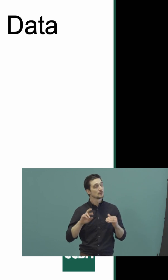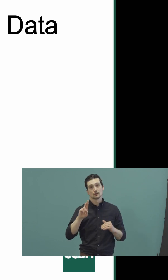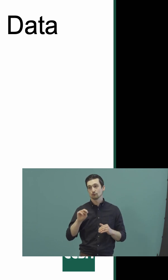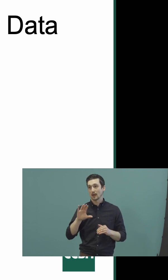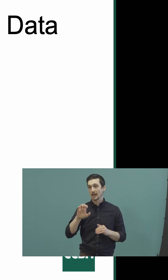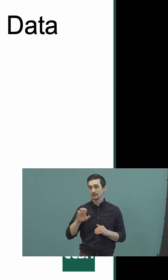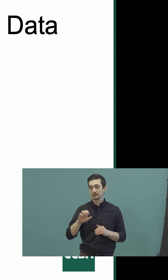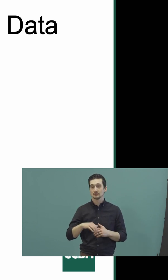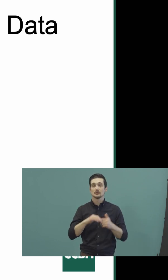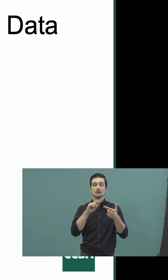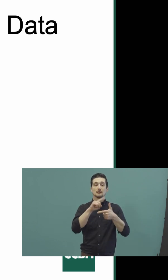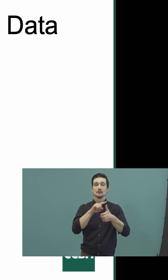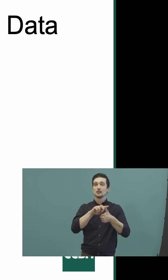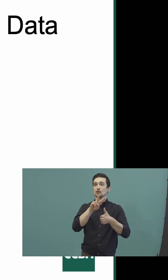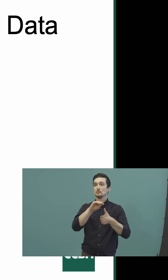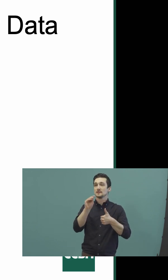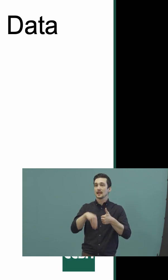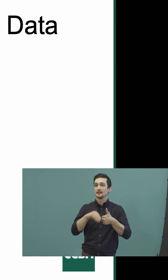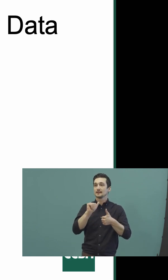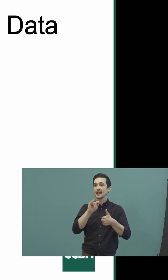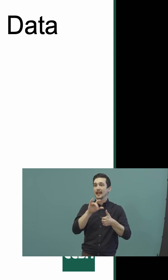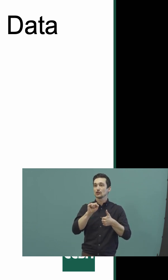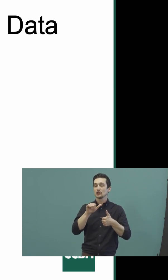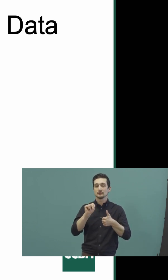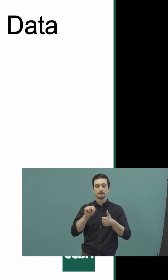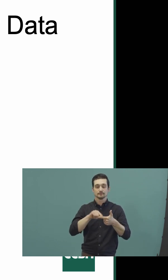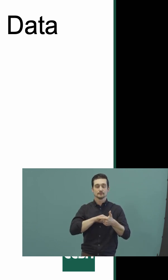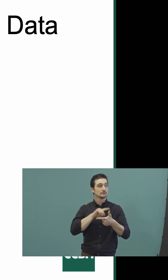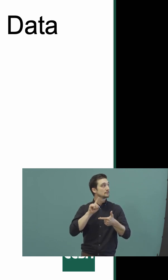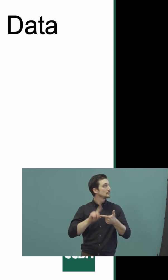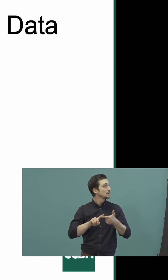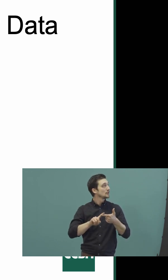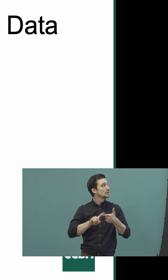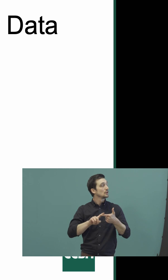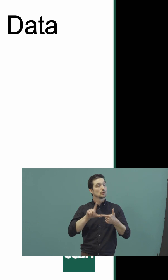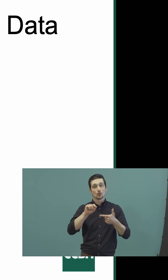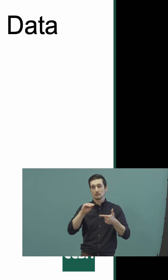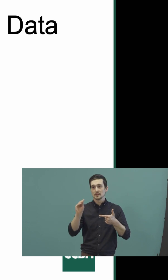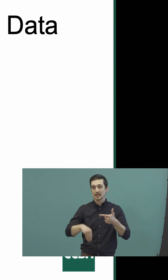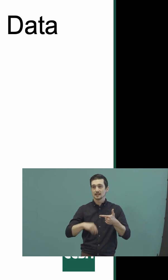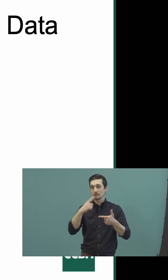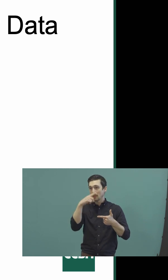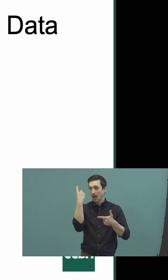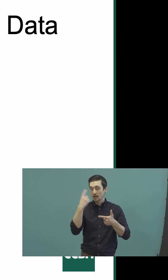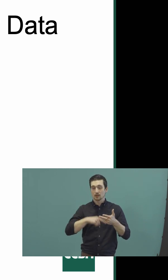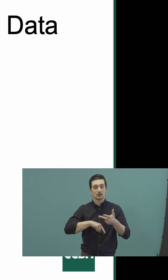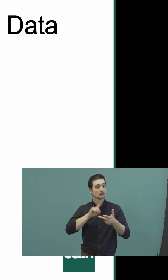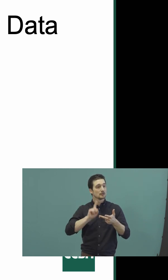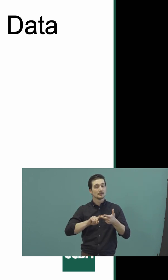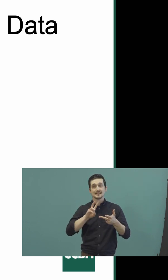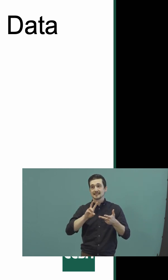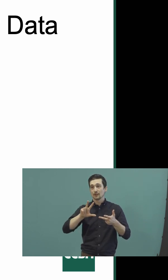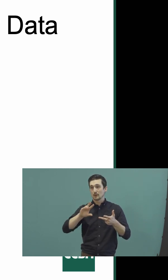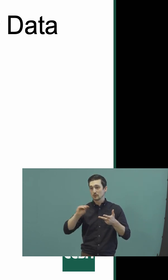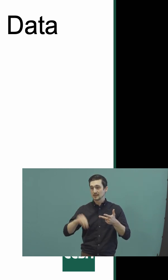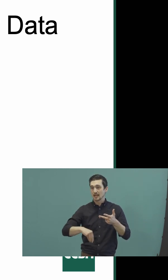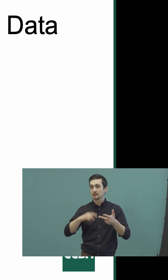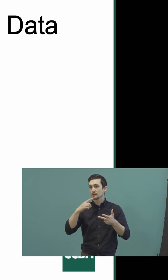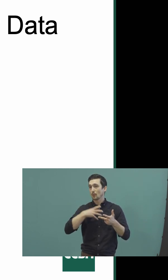2% who identified as Asian, 20% who identified as Black, 63% who identified as